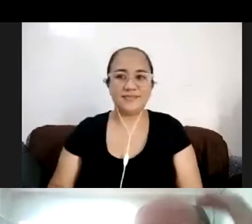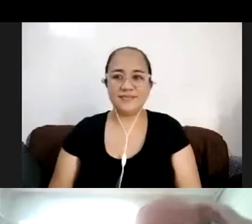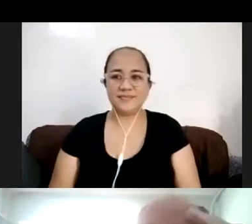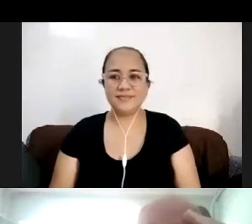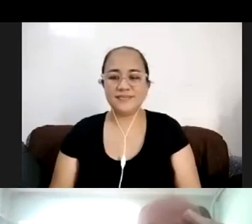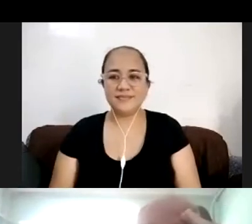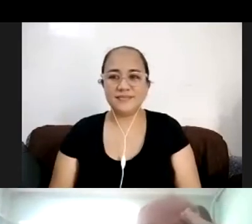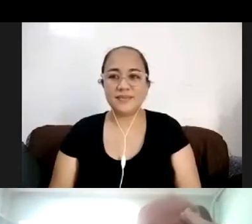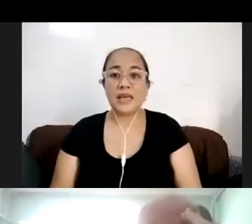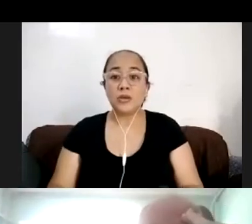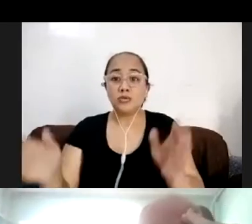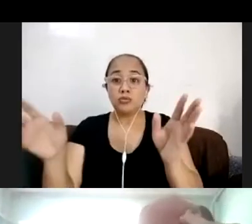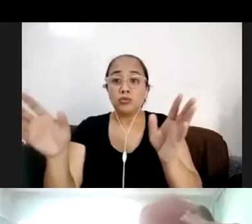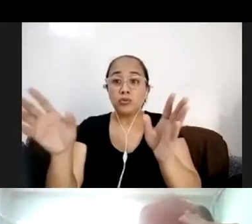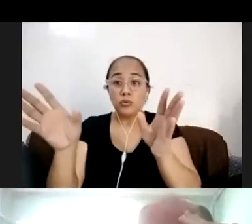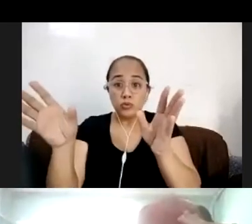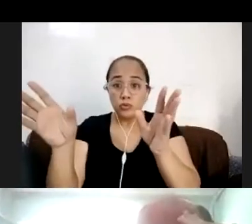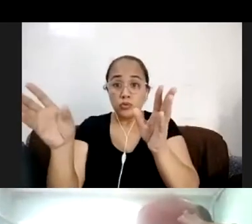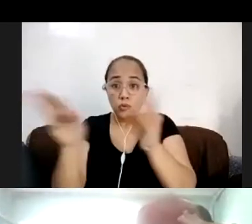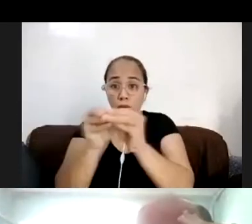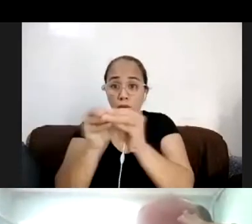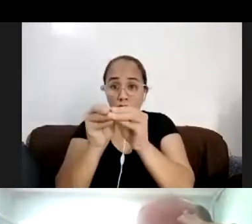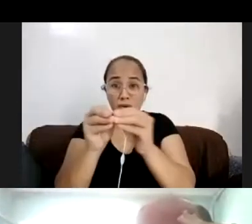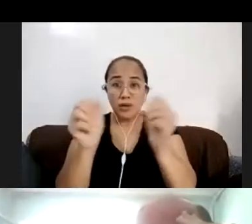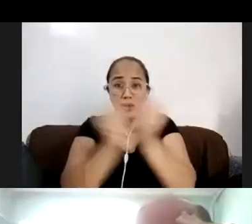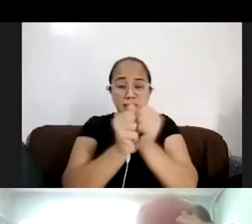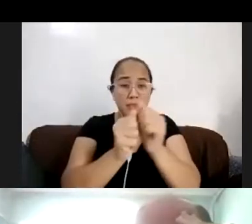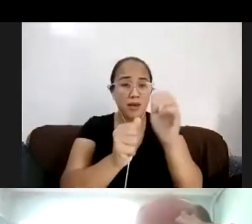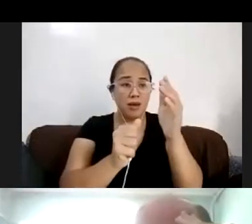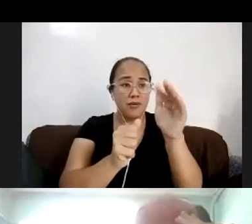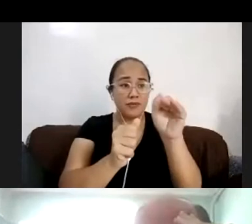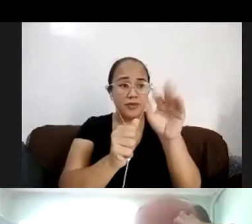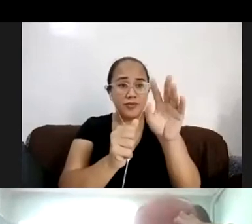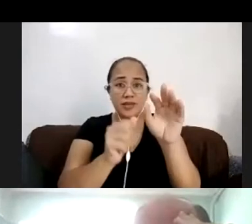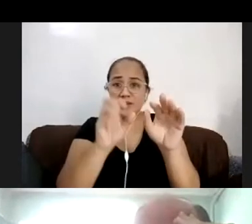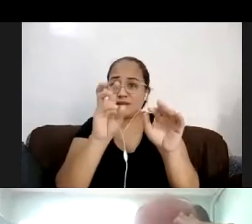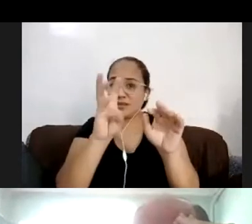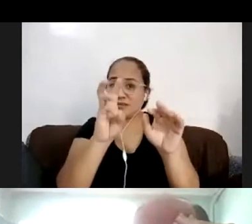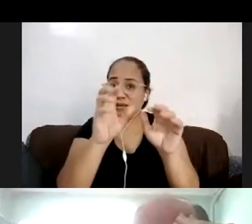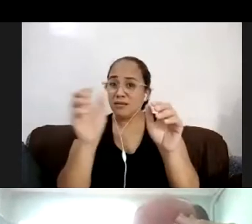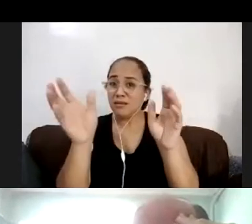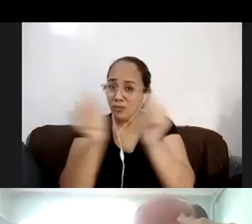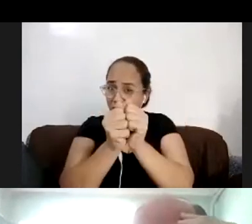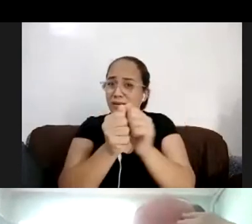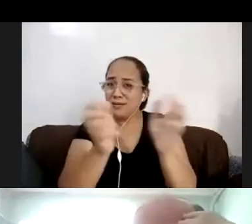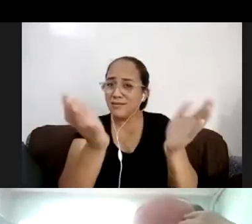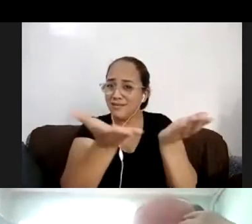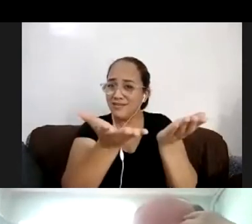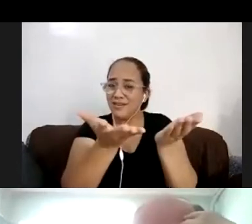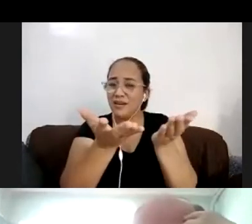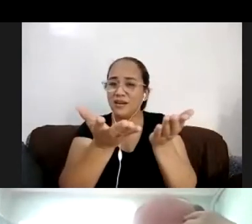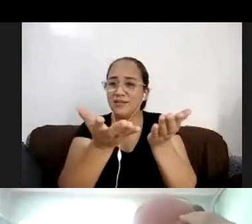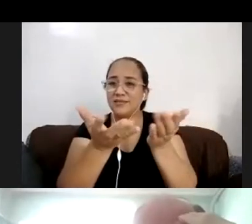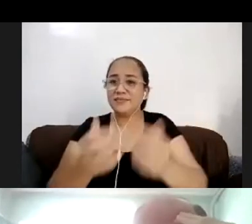Together goes with 4, 16. Just 20, Patrick is, or Peeves is saying. Just 20.